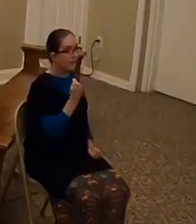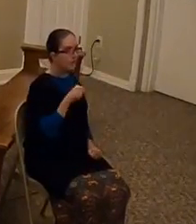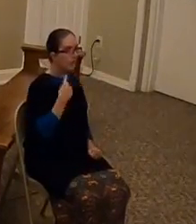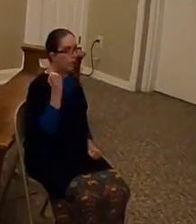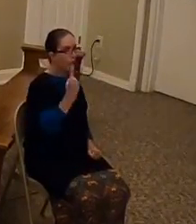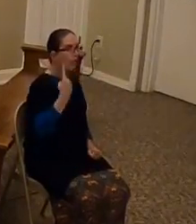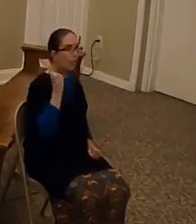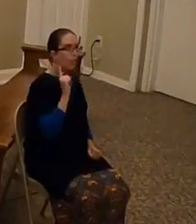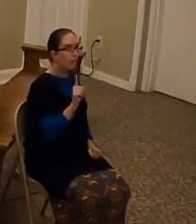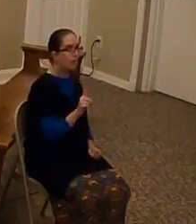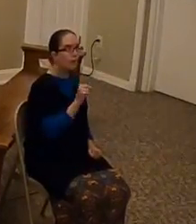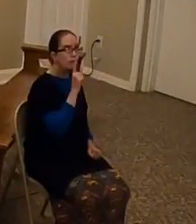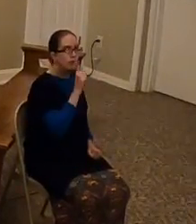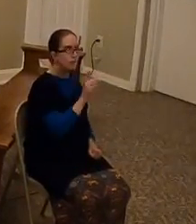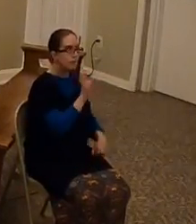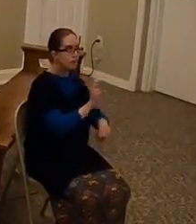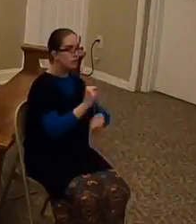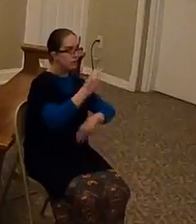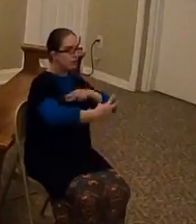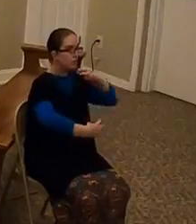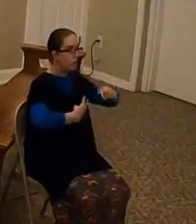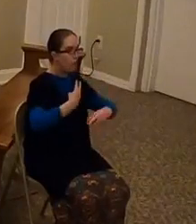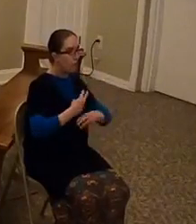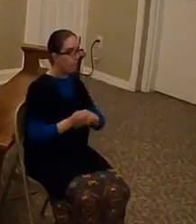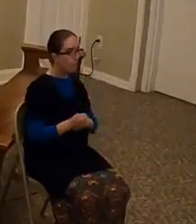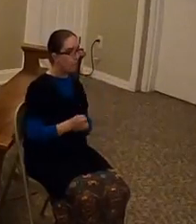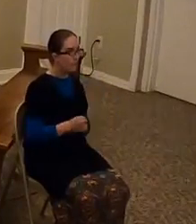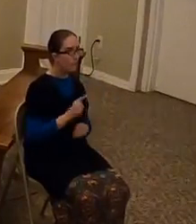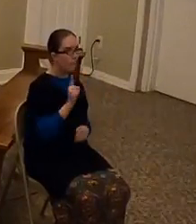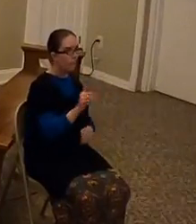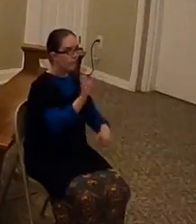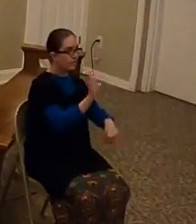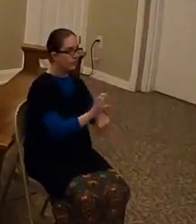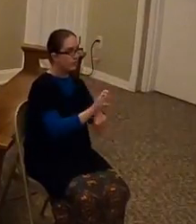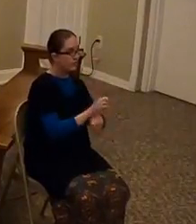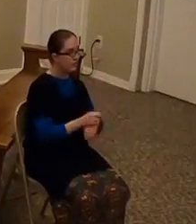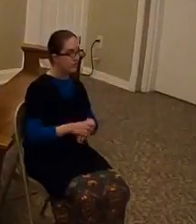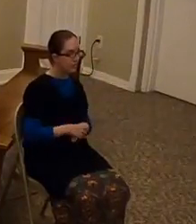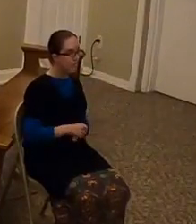one really church world. Hallelujah. Amen. There's only one church.